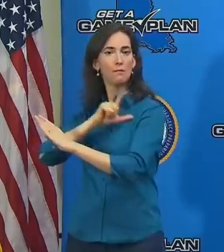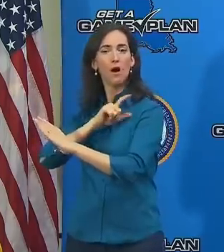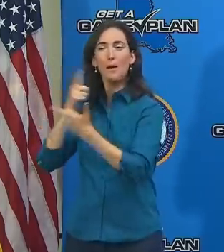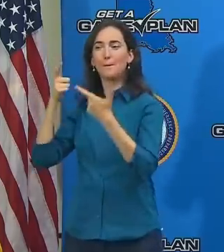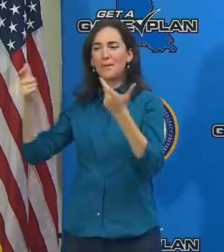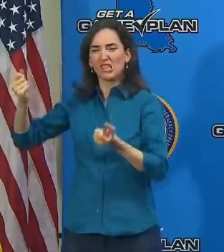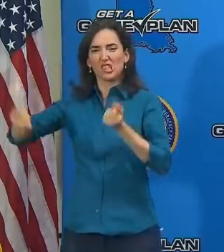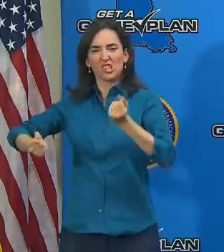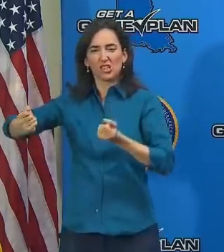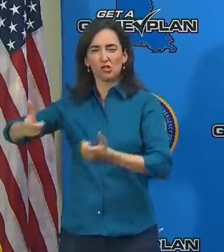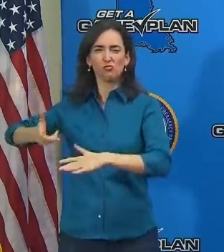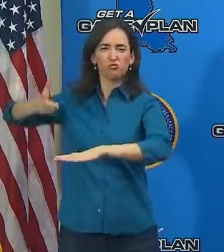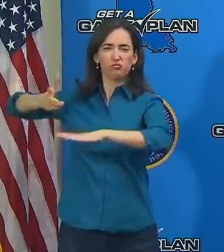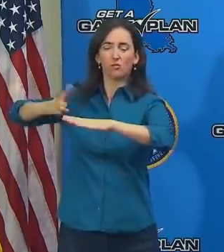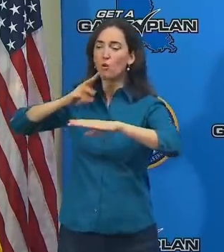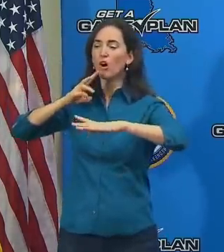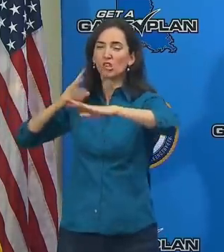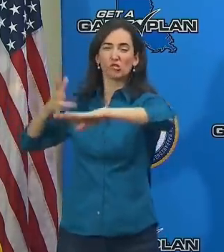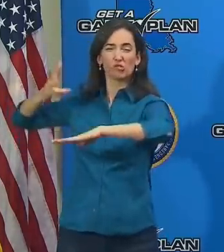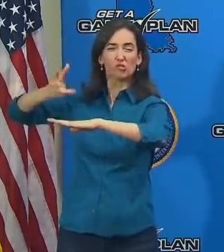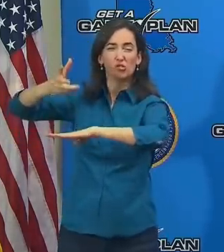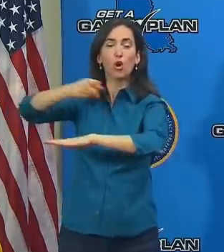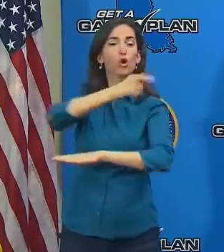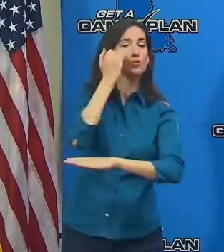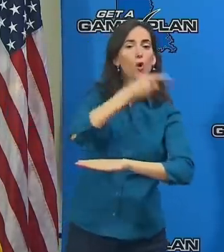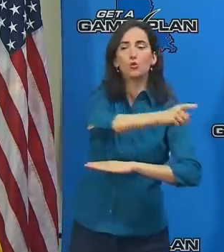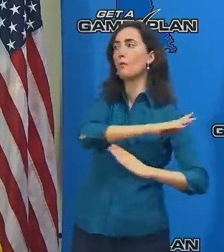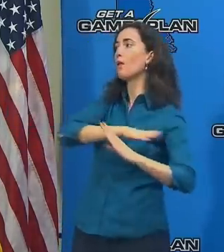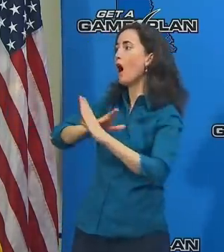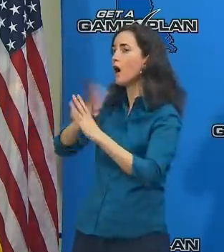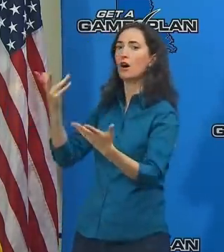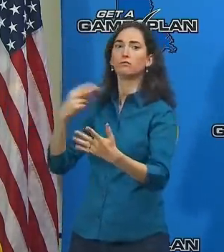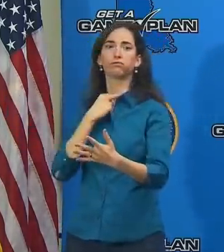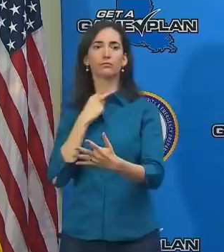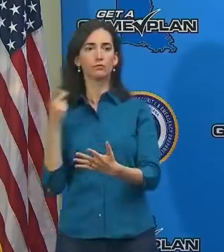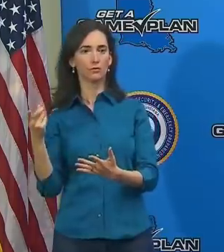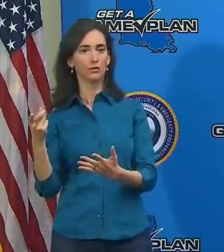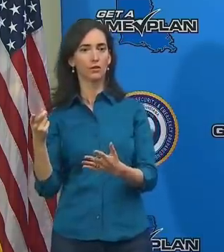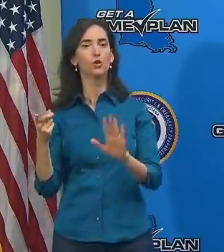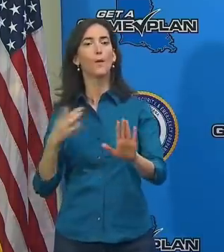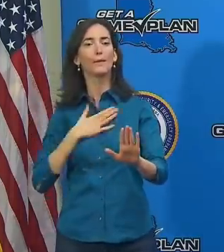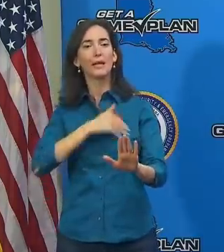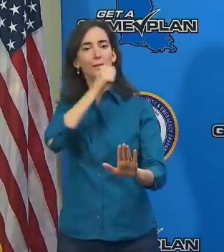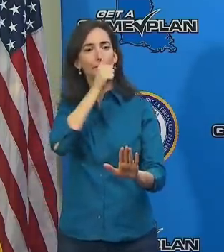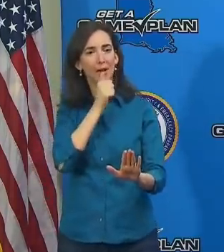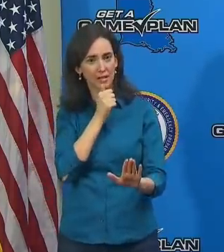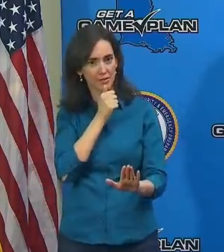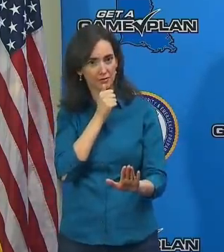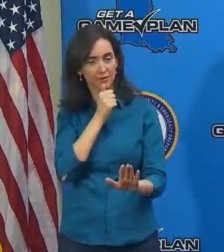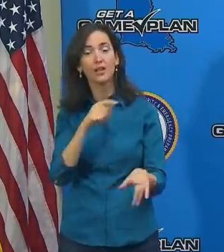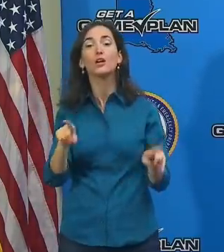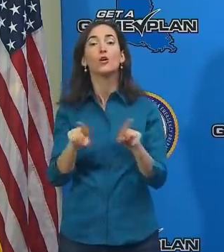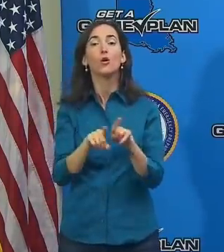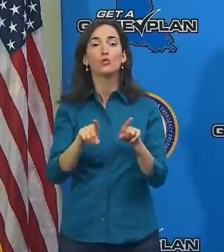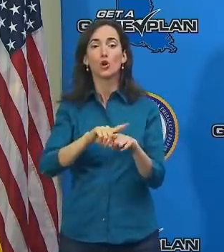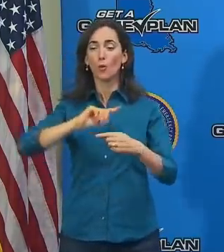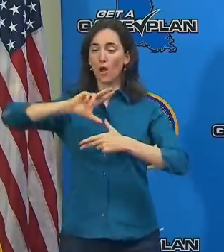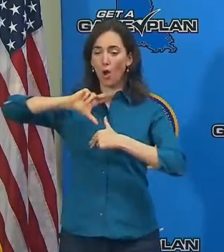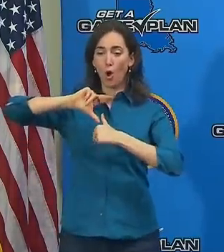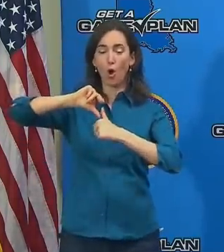be patient. Once the storm has passed, you need to be prepared to shelter in place for the first 72